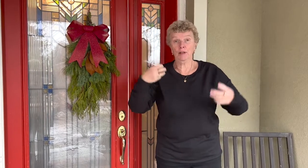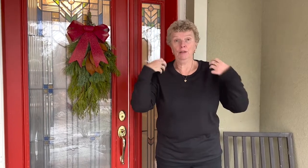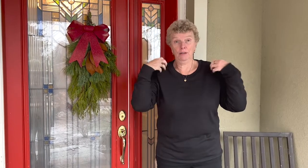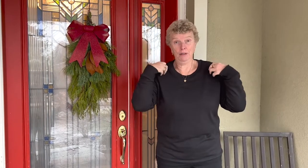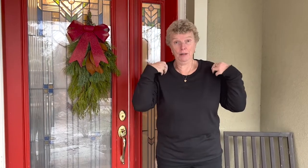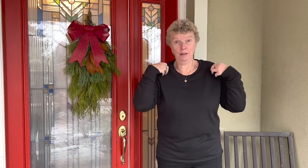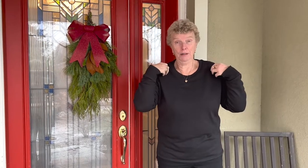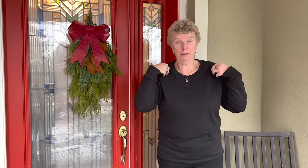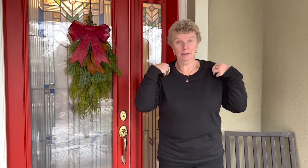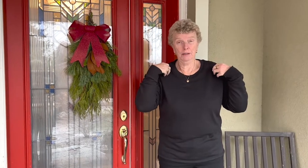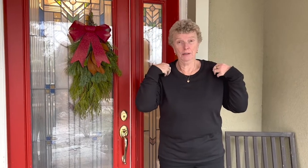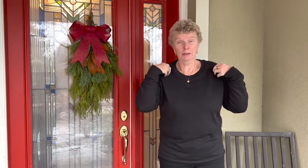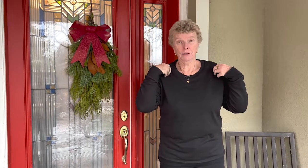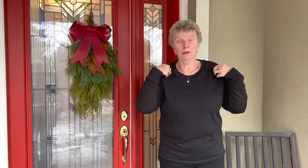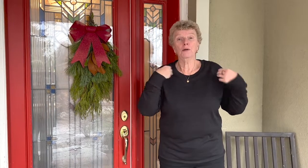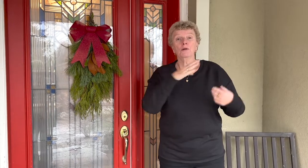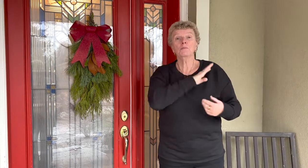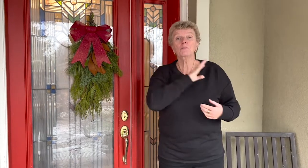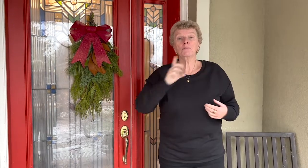I'm the chairperson